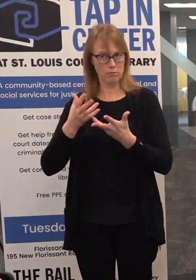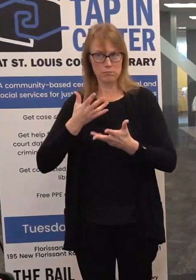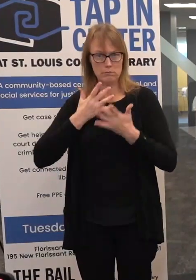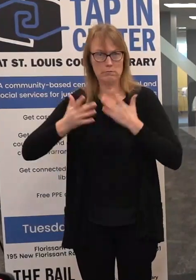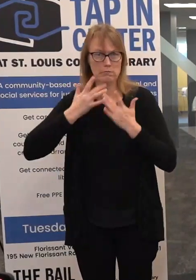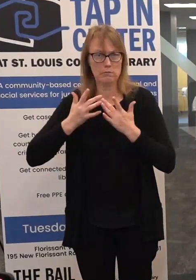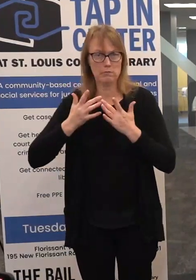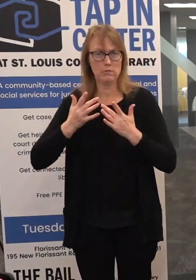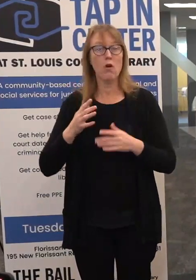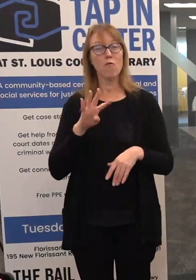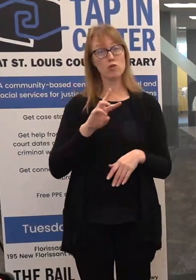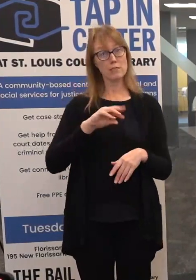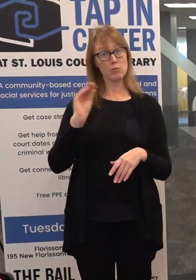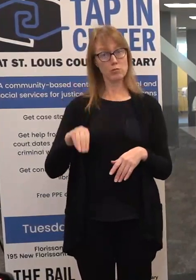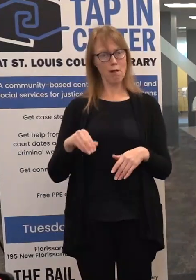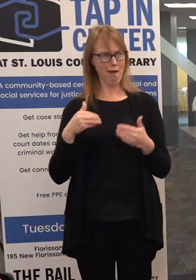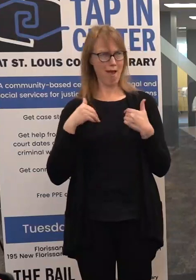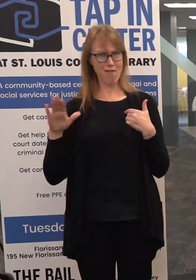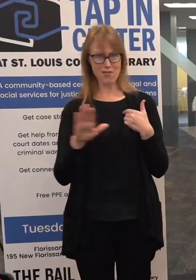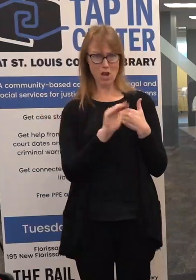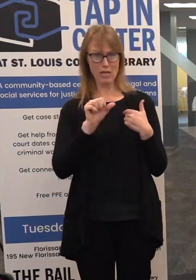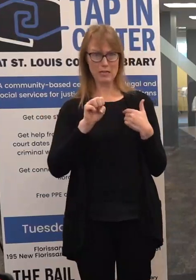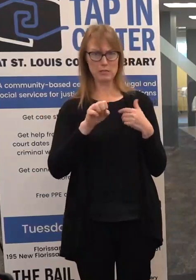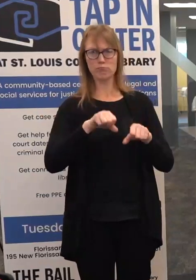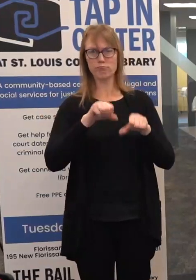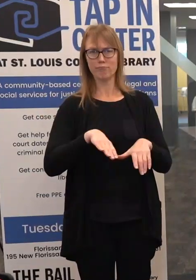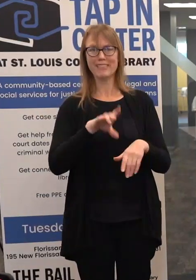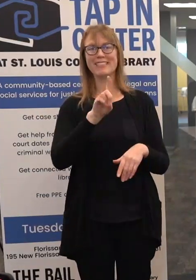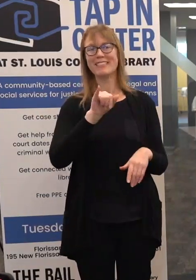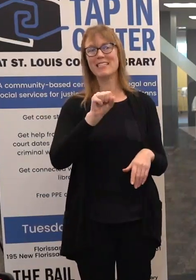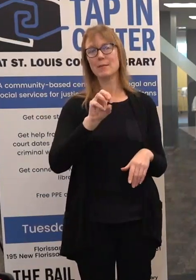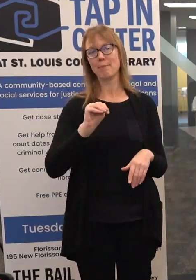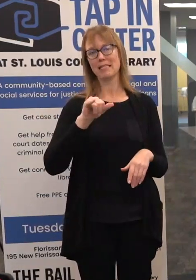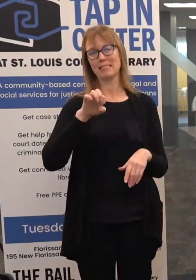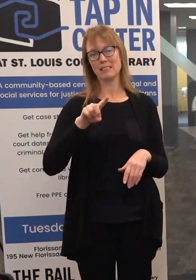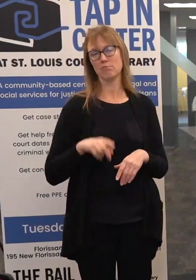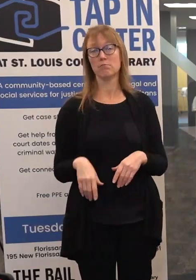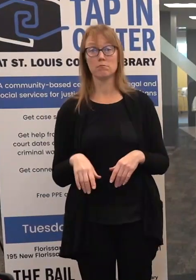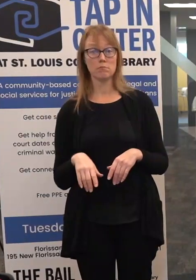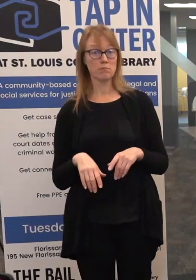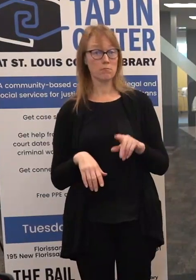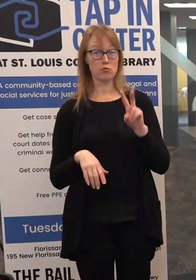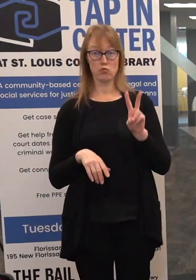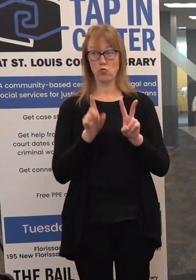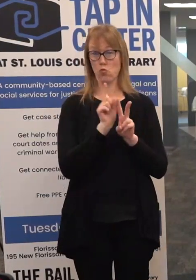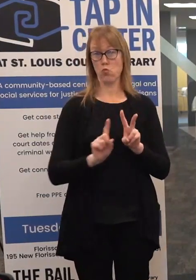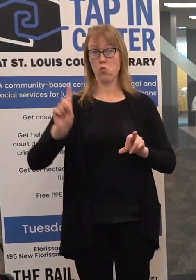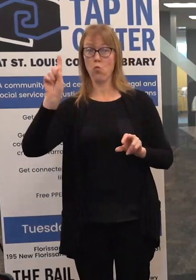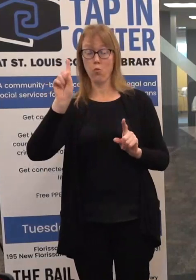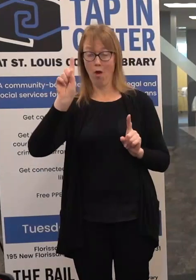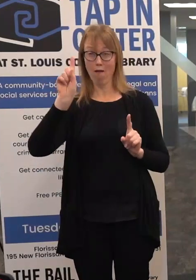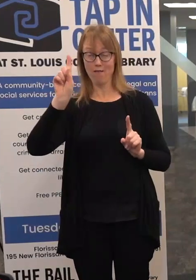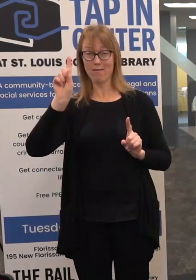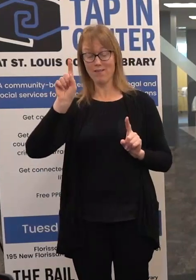their cases dismissed. Imagine that. That means 1 in 2 cases of our clients literally would have sat in jail because they